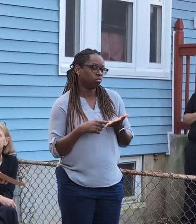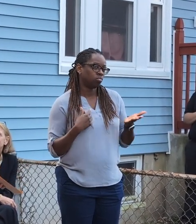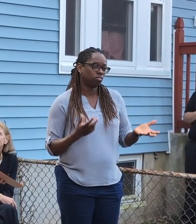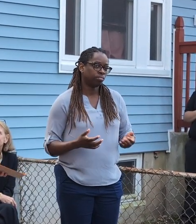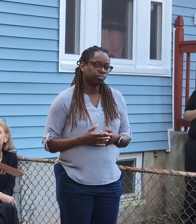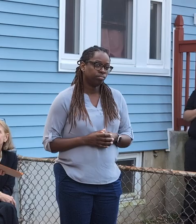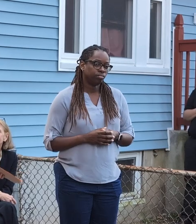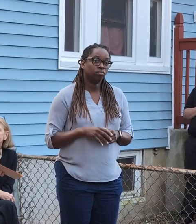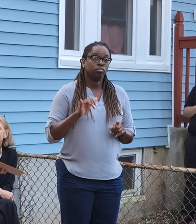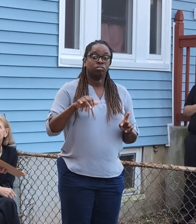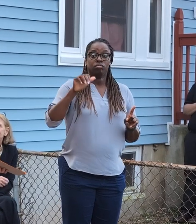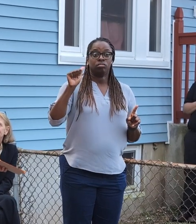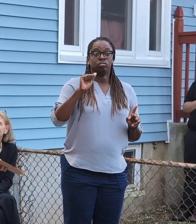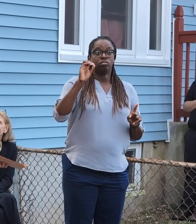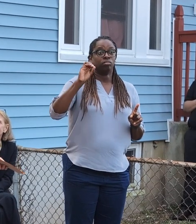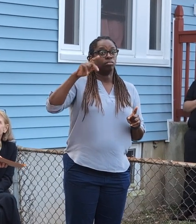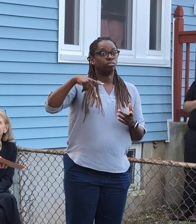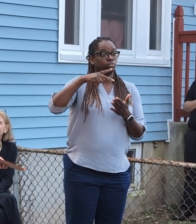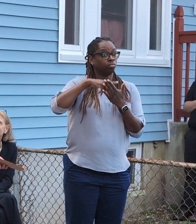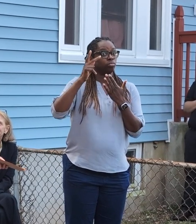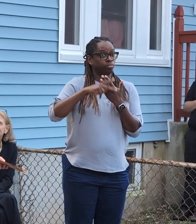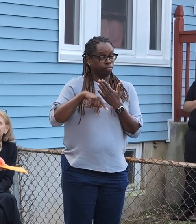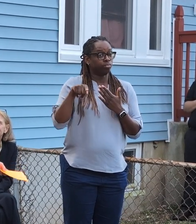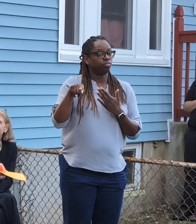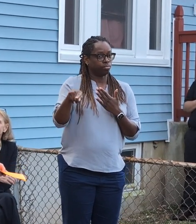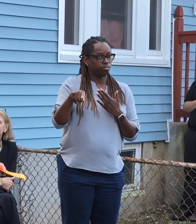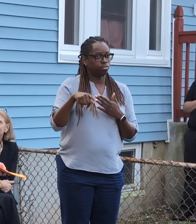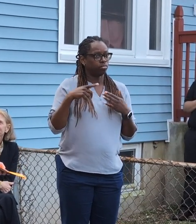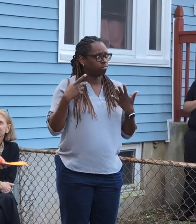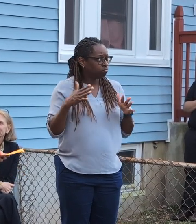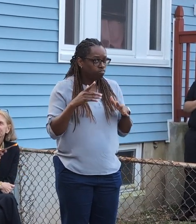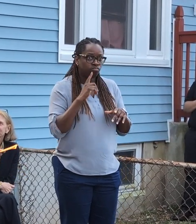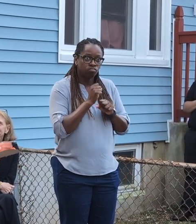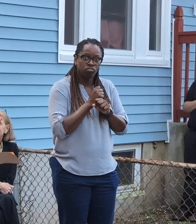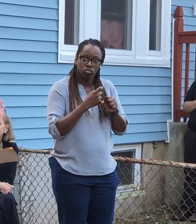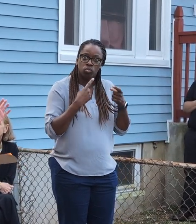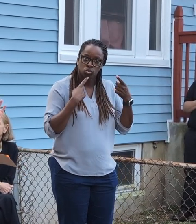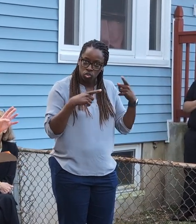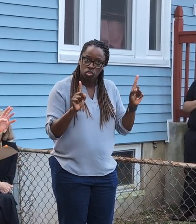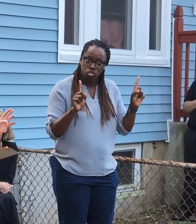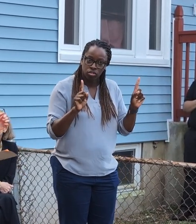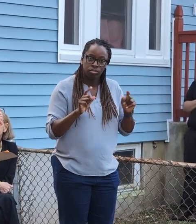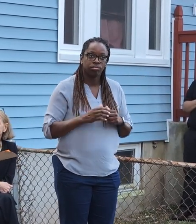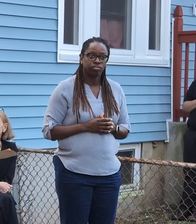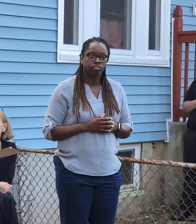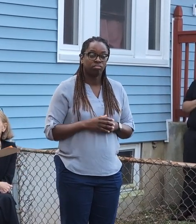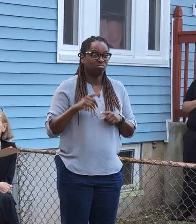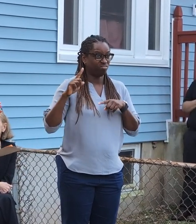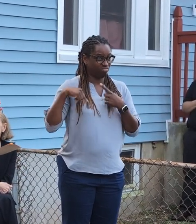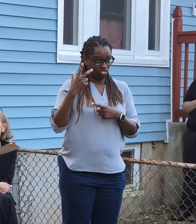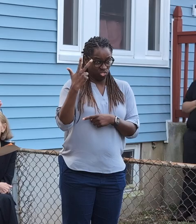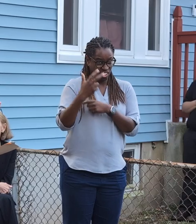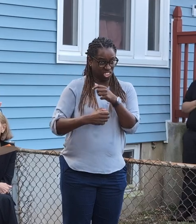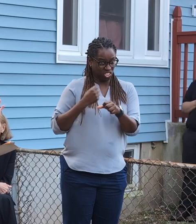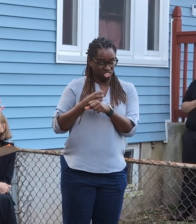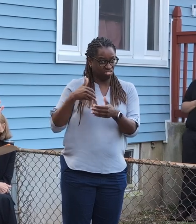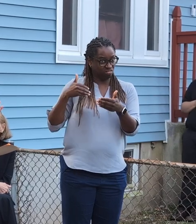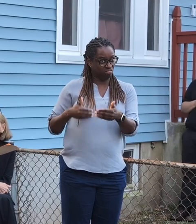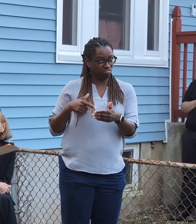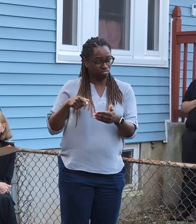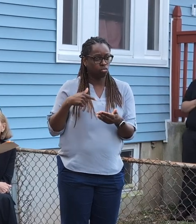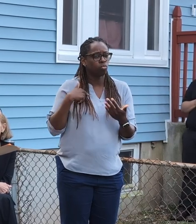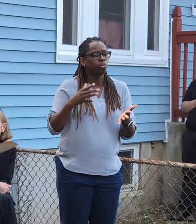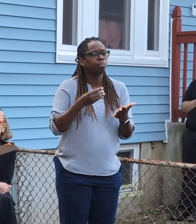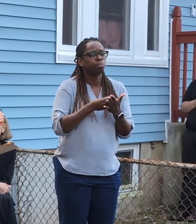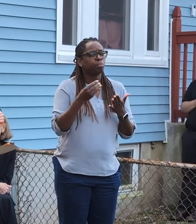it's a program that is really effective. It works. We wouldn't have been able to buy, in the last 3 years, we've been able to buy 5